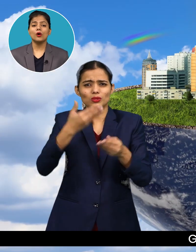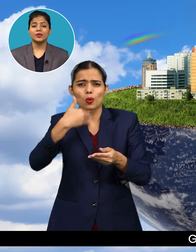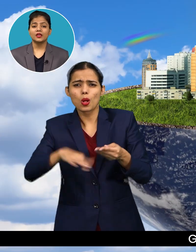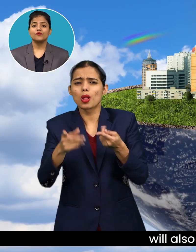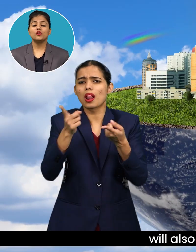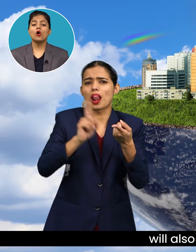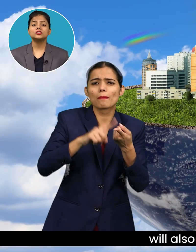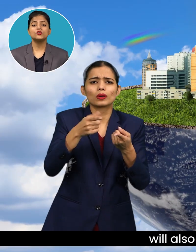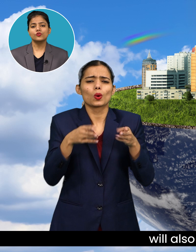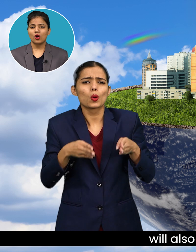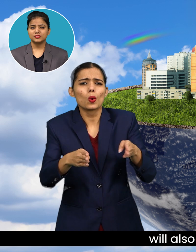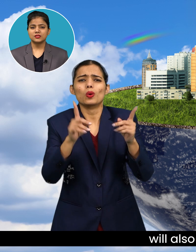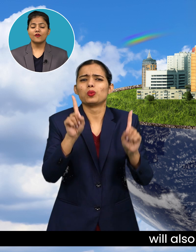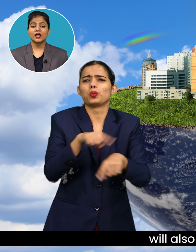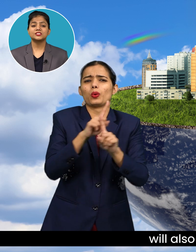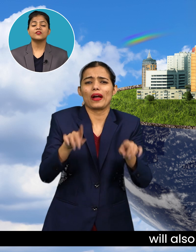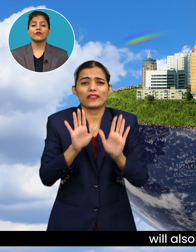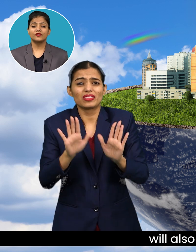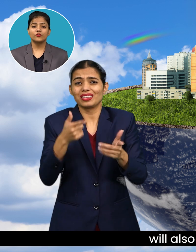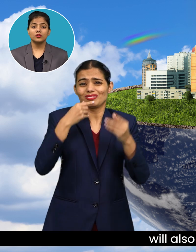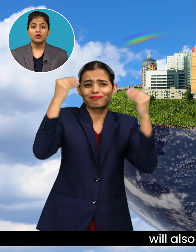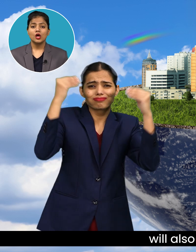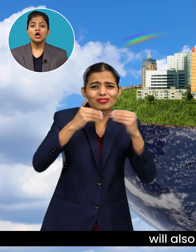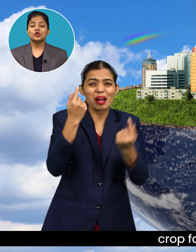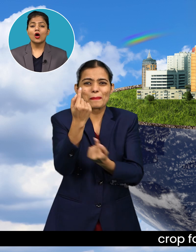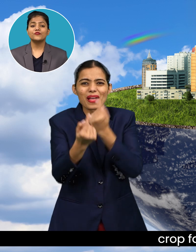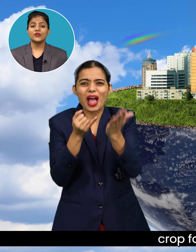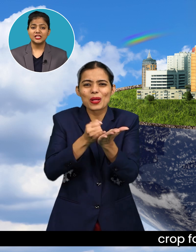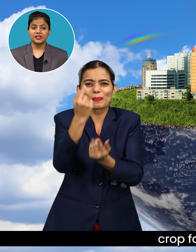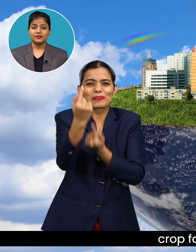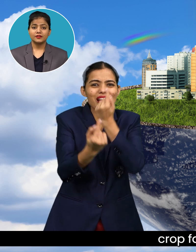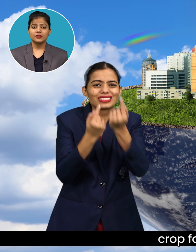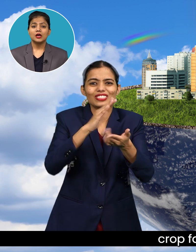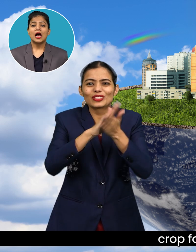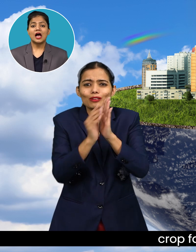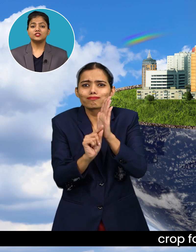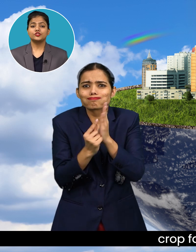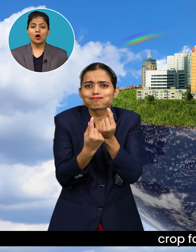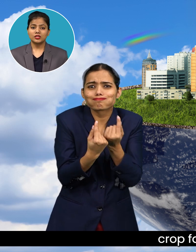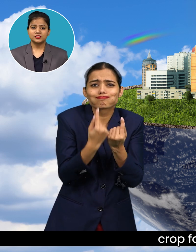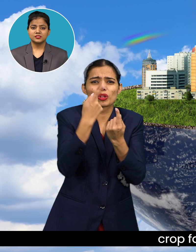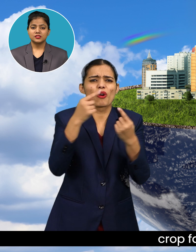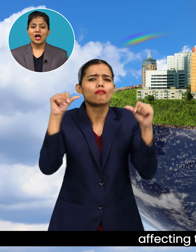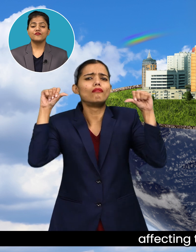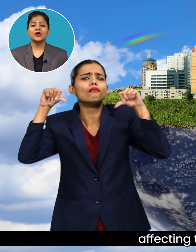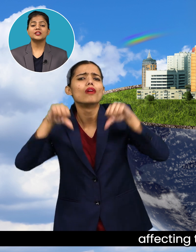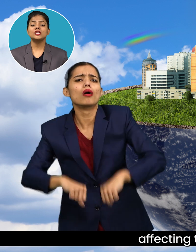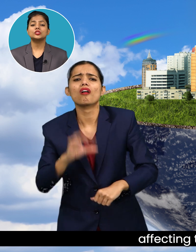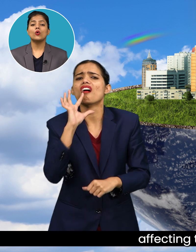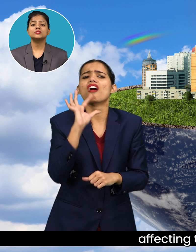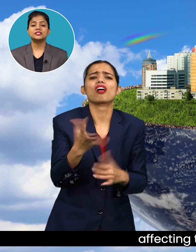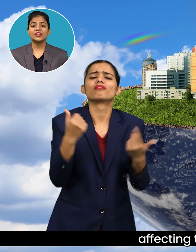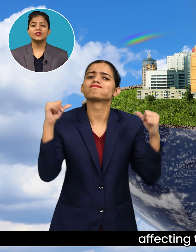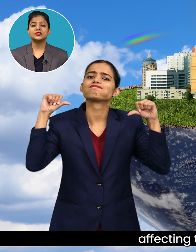Global warming will also cause erratic rainfall, crop failure, and droughts,